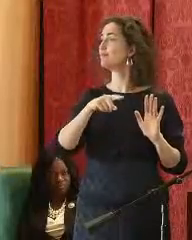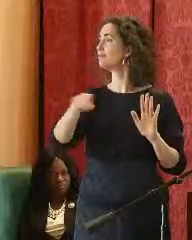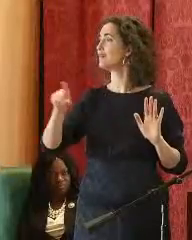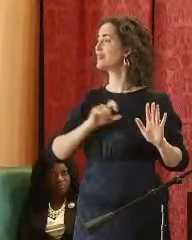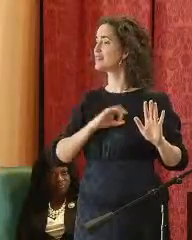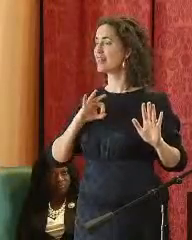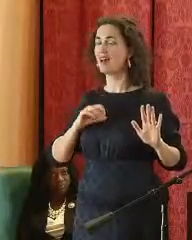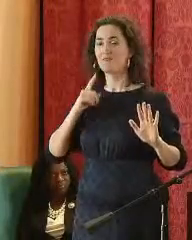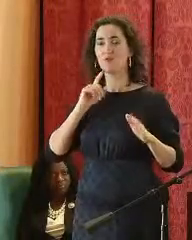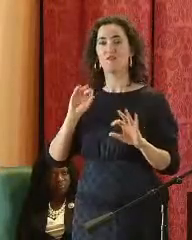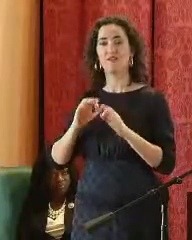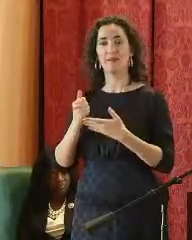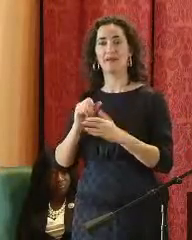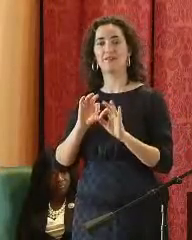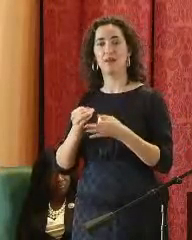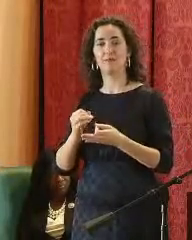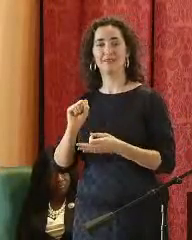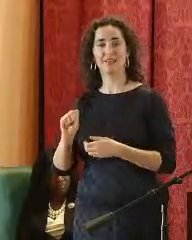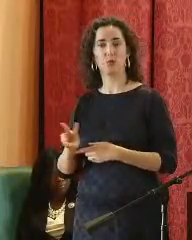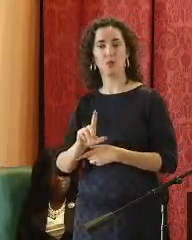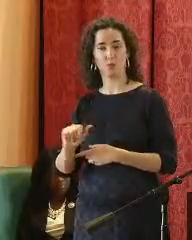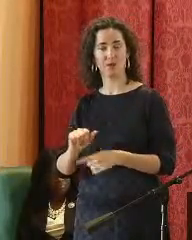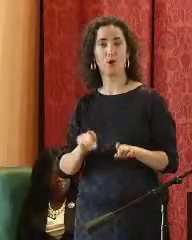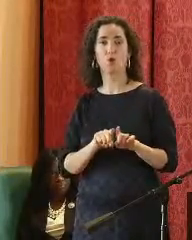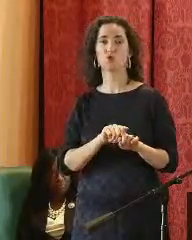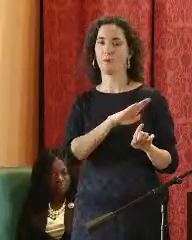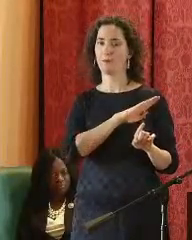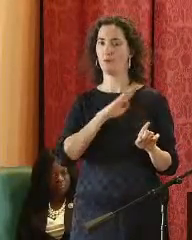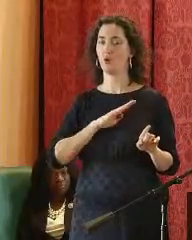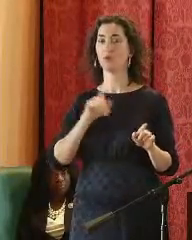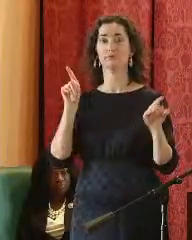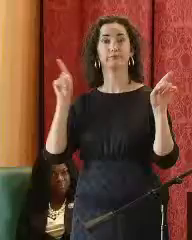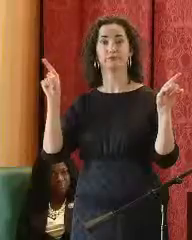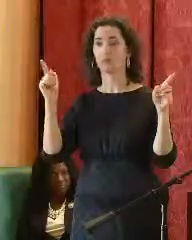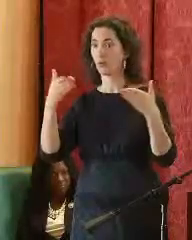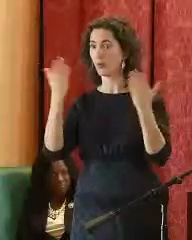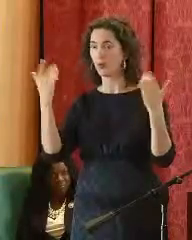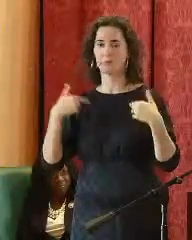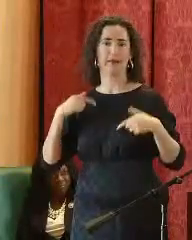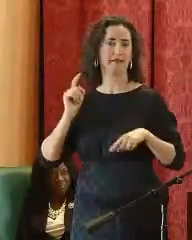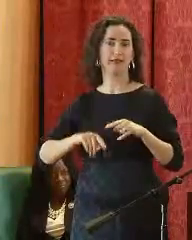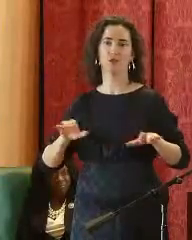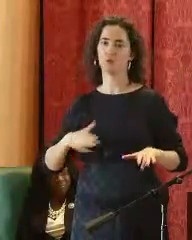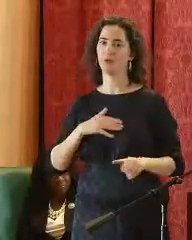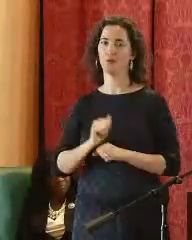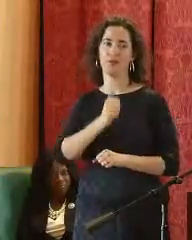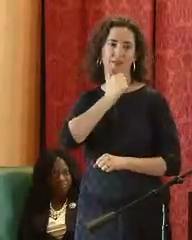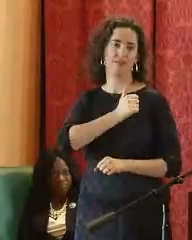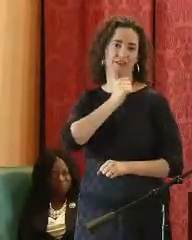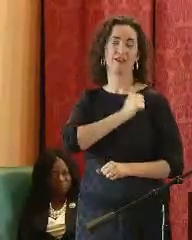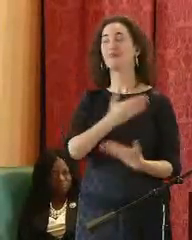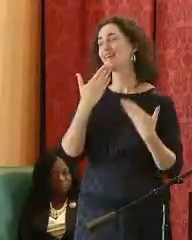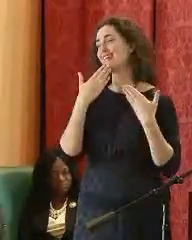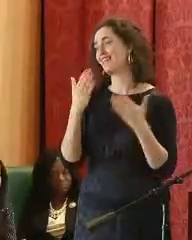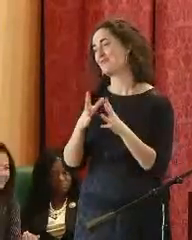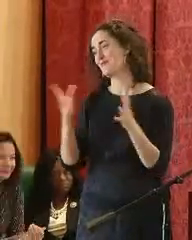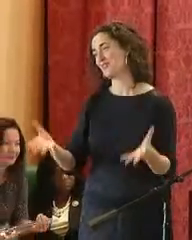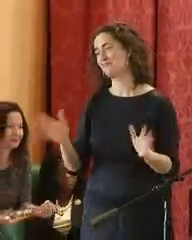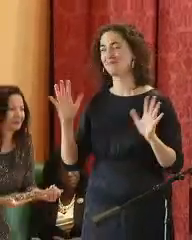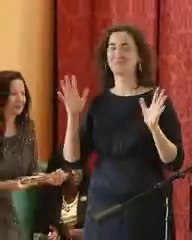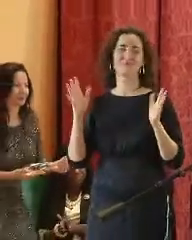of Families Helping Families of Southwest Louisiana and the board, for without them, I couldn't do what I do every day. So thank you very much.